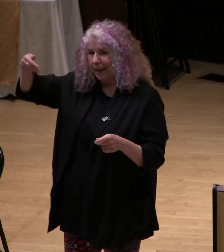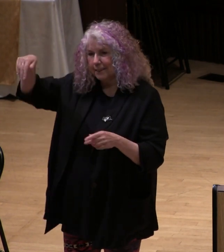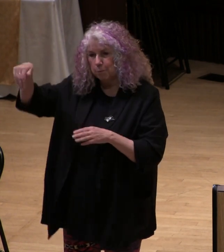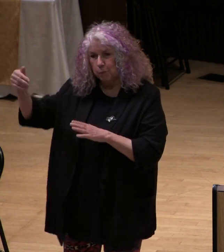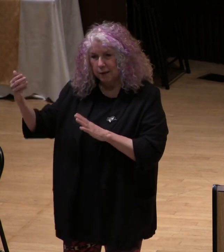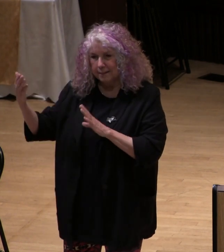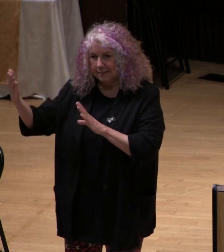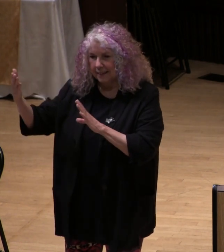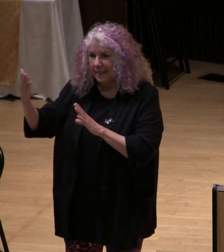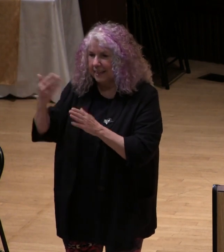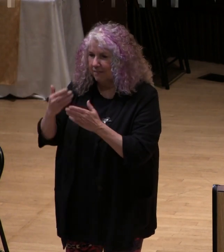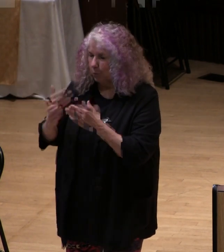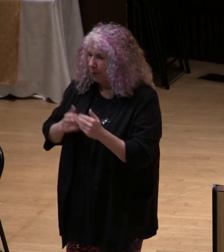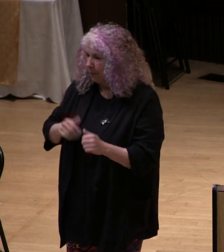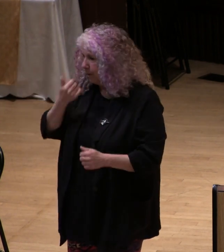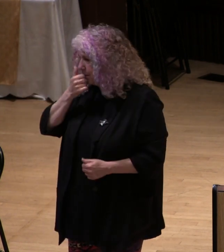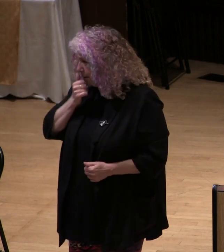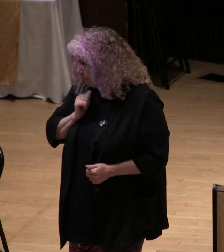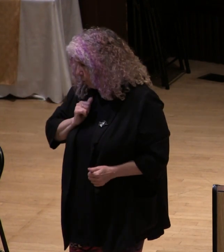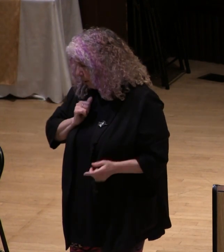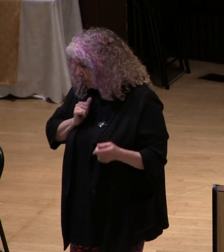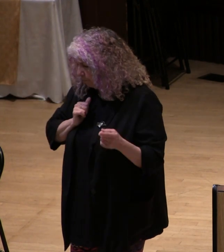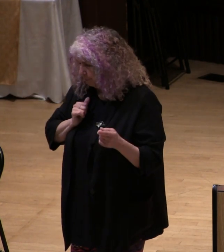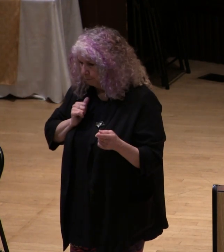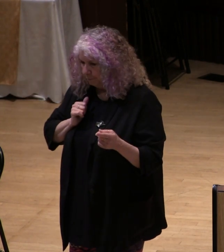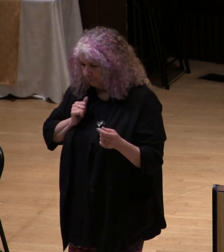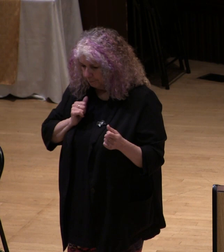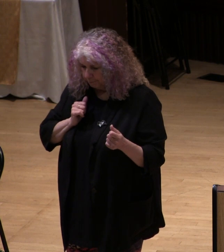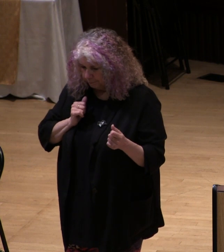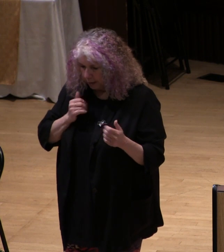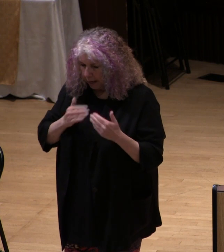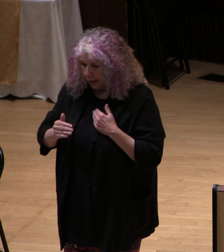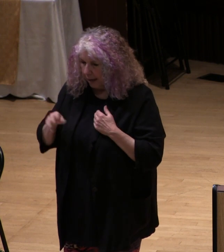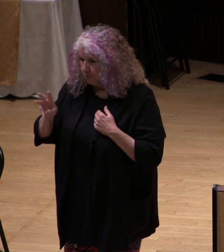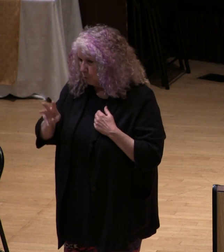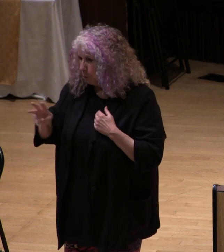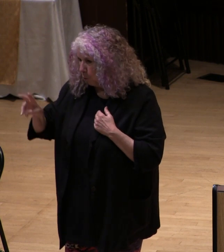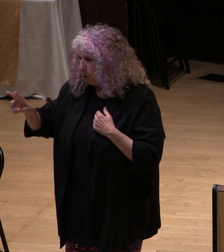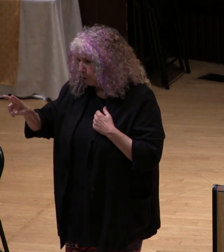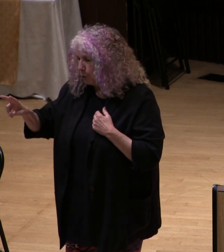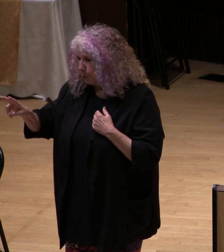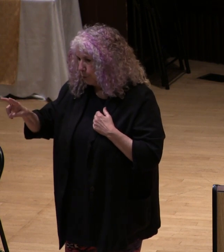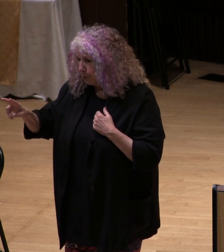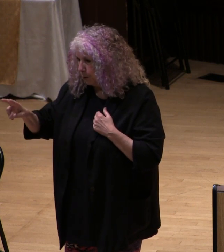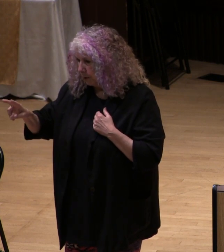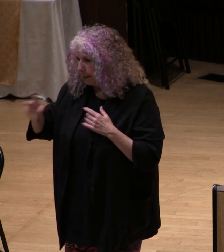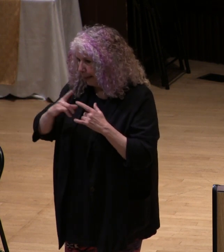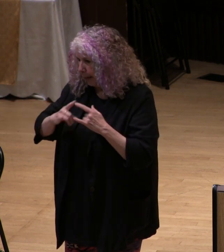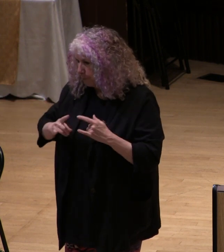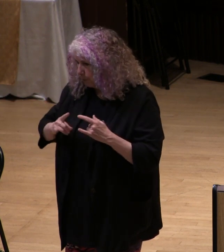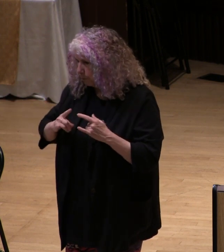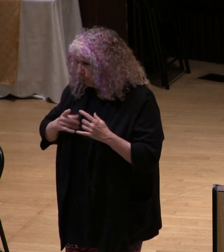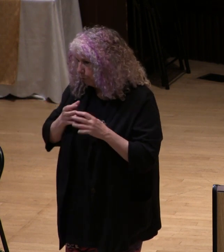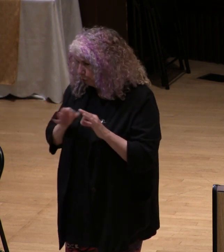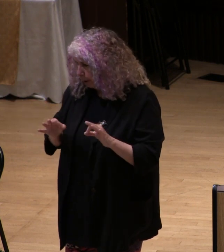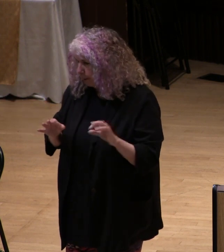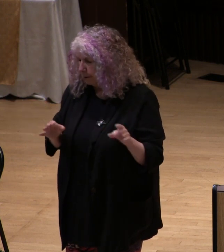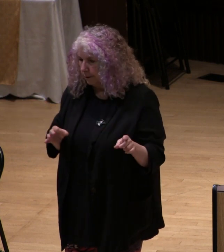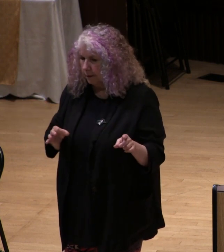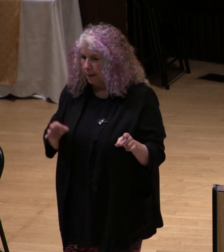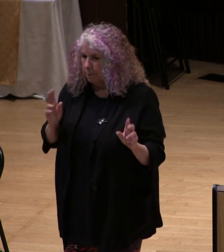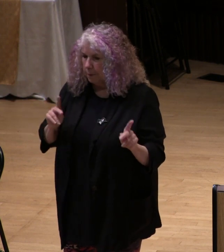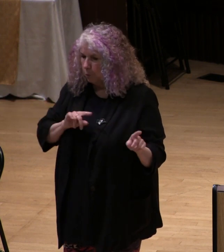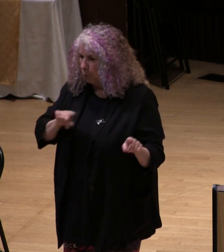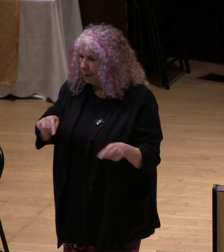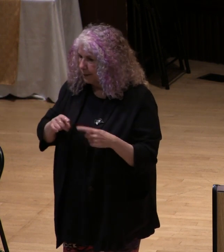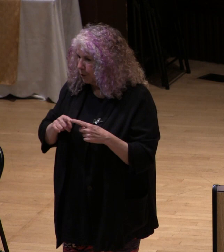presence, even when they are suffering. After the World War II concentration camps were freed, and